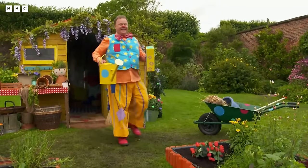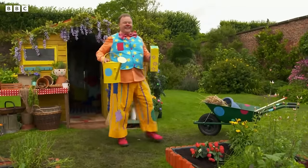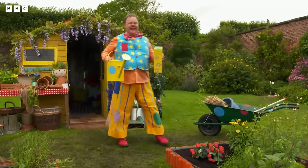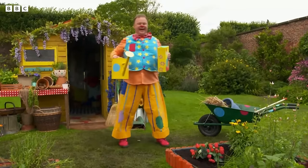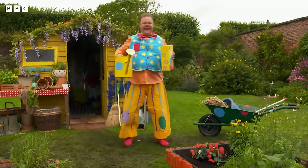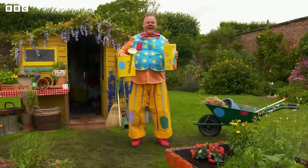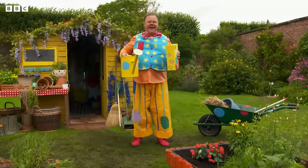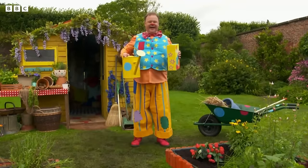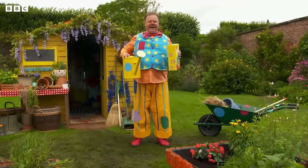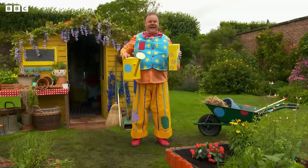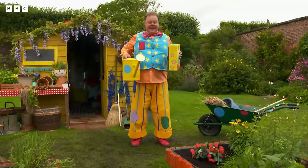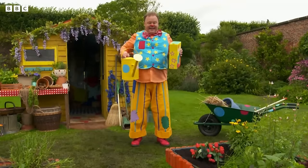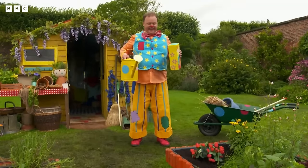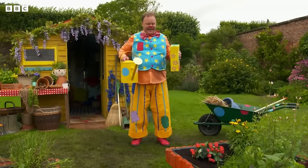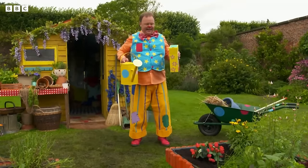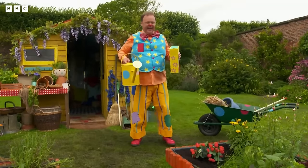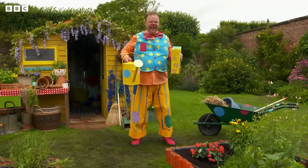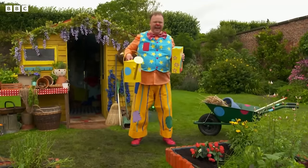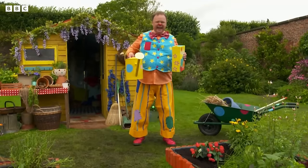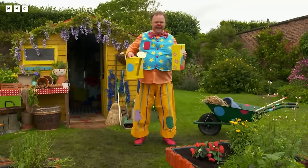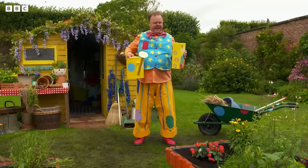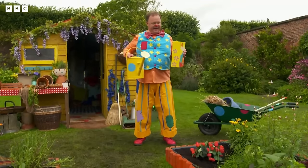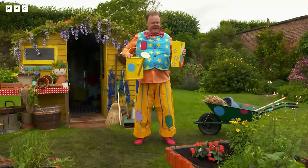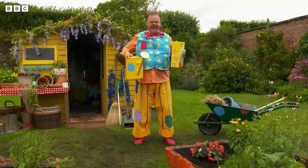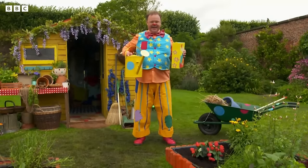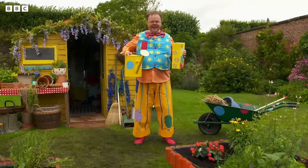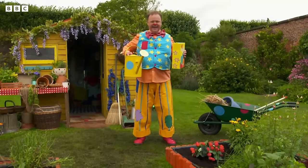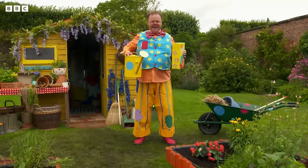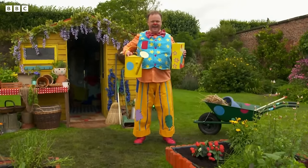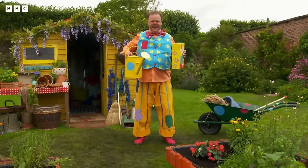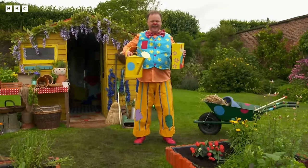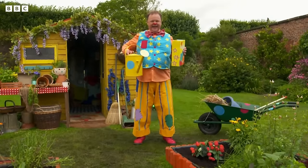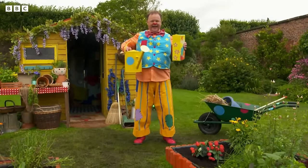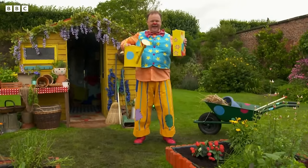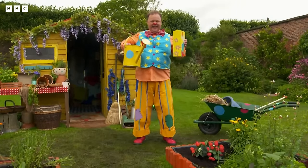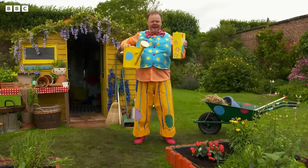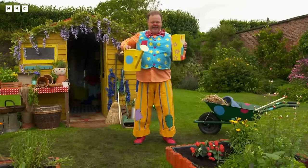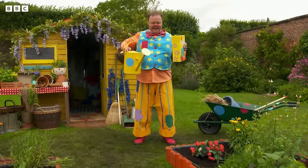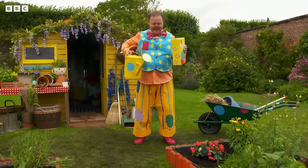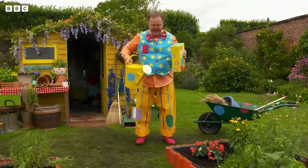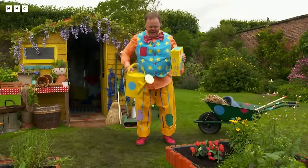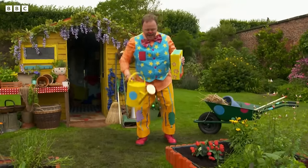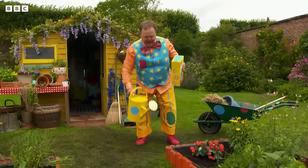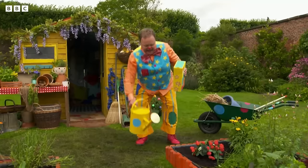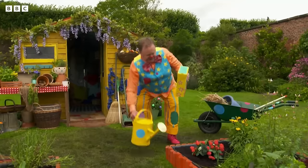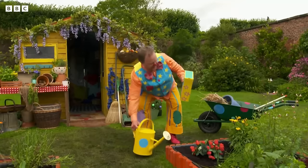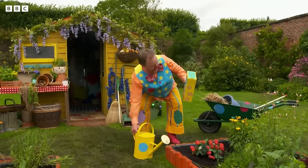Woohoo! Ta-da! What have you got there, Mr. Tumble? Ha-ha! I've got